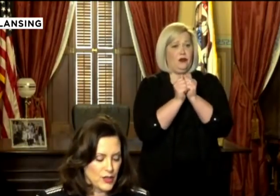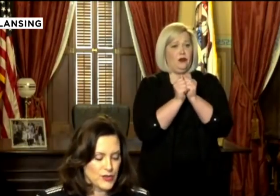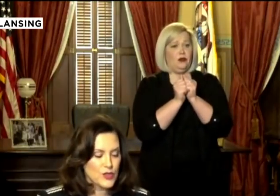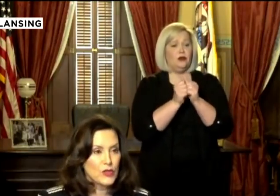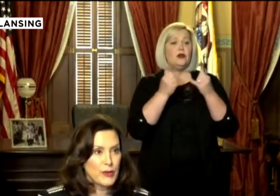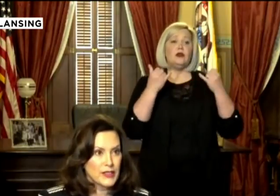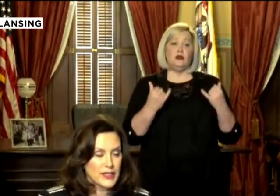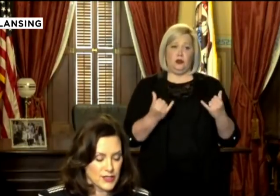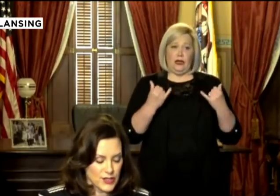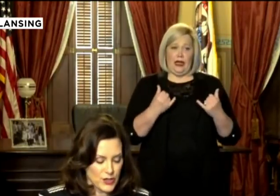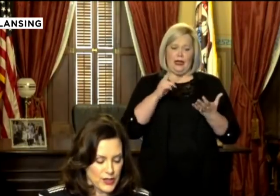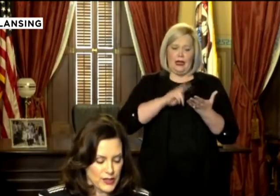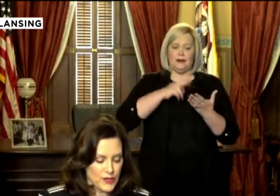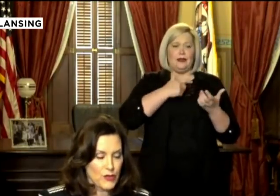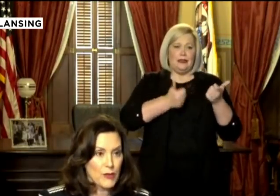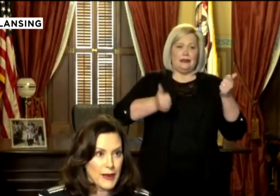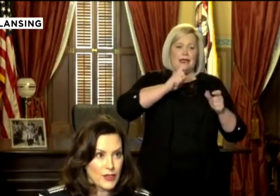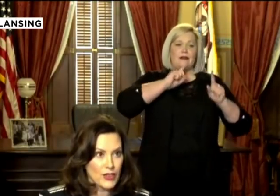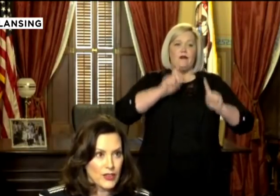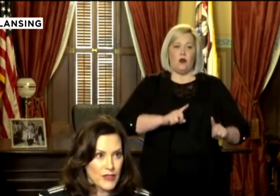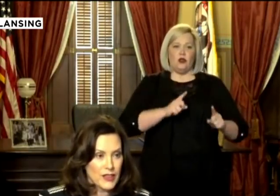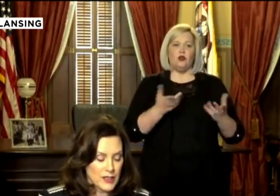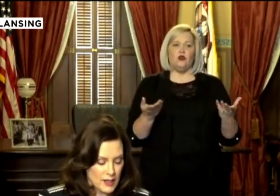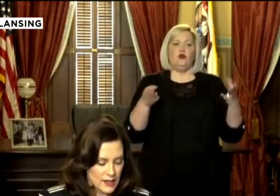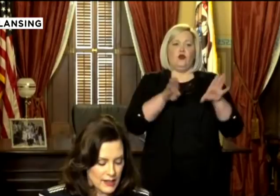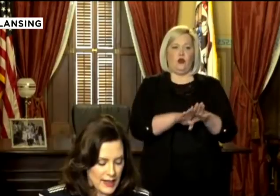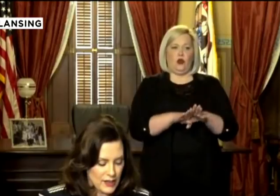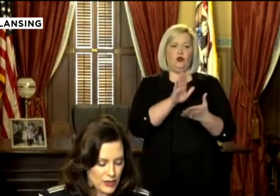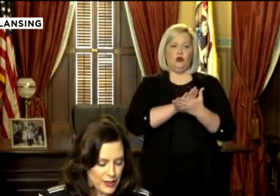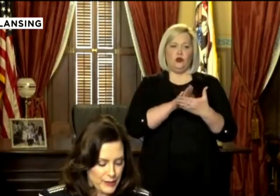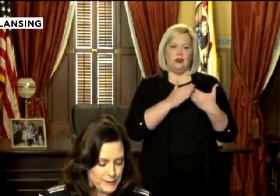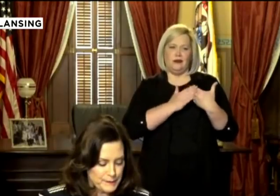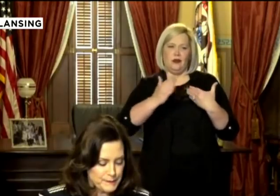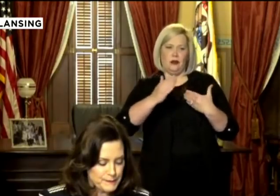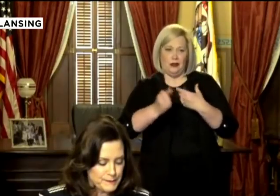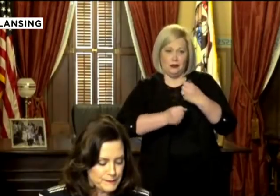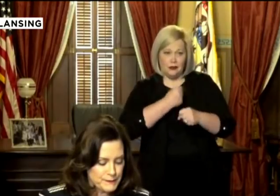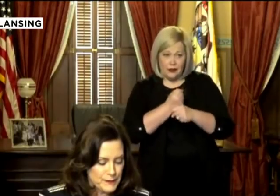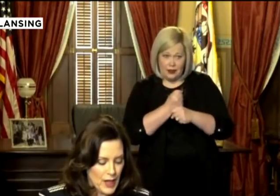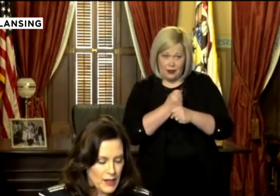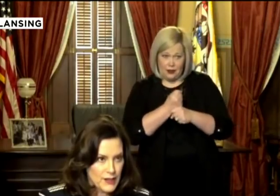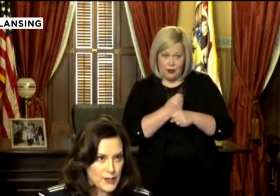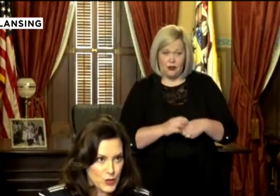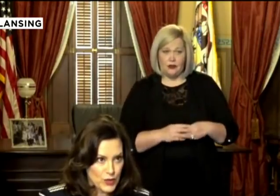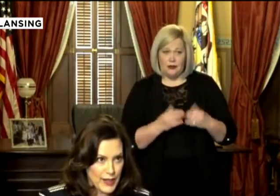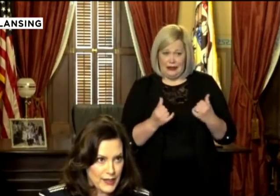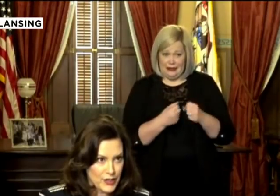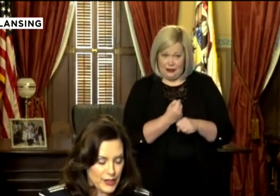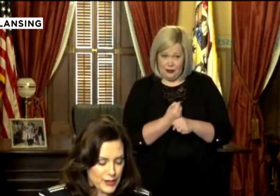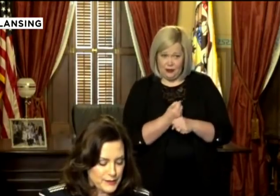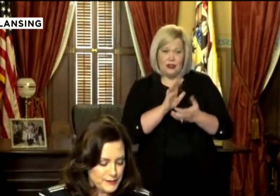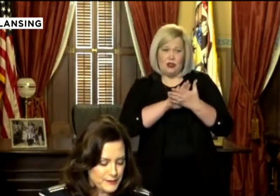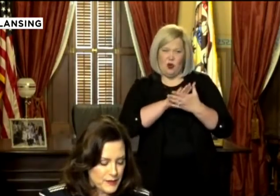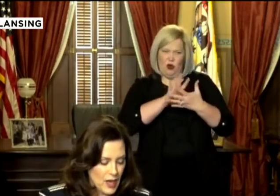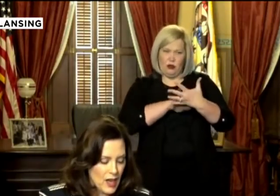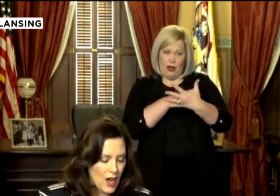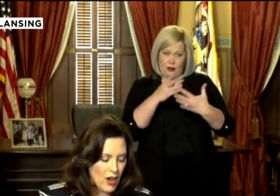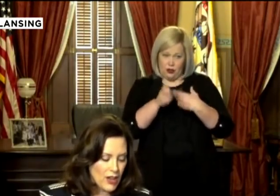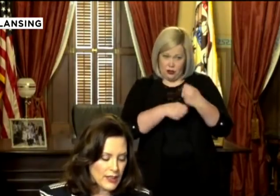order to close school buildings to students for the remainder of the calendar year, the school calendar